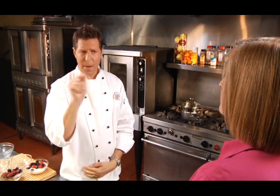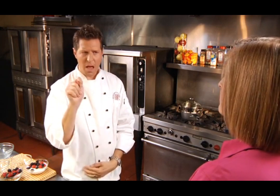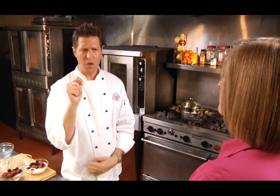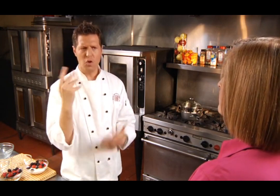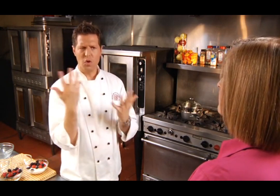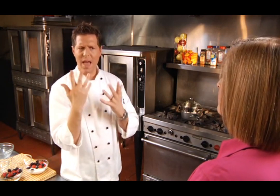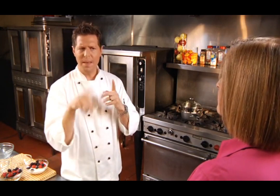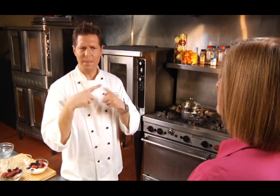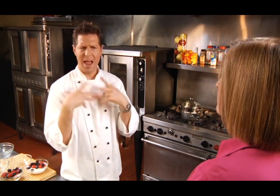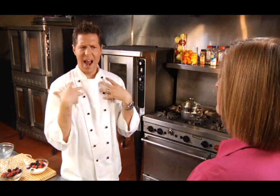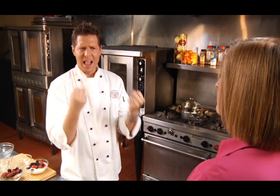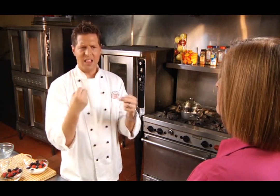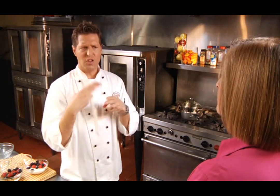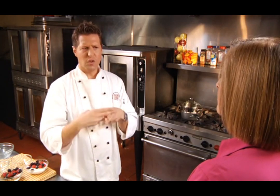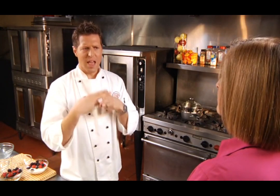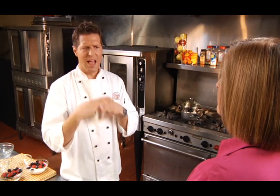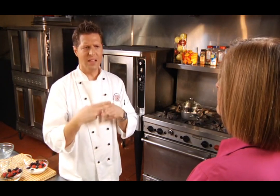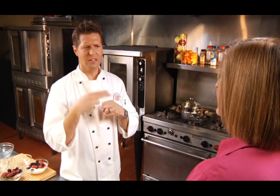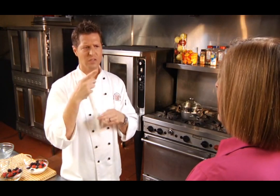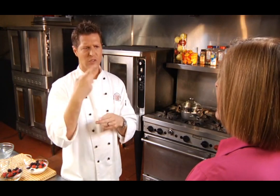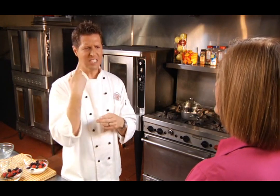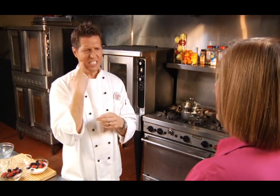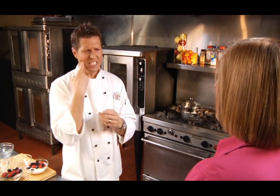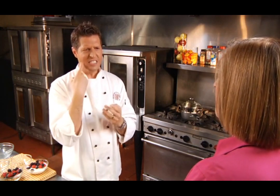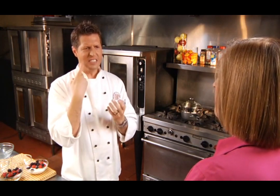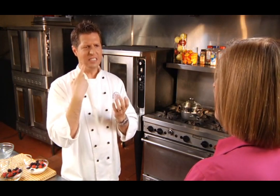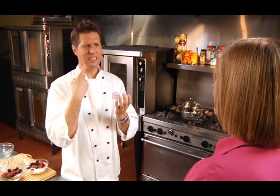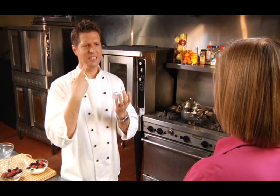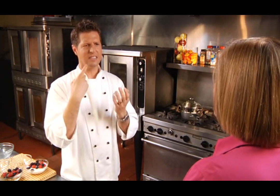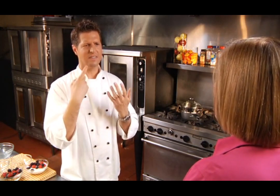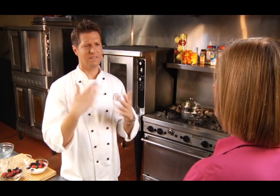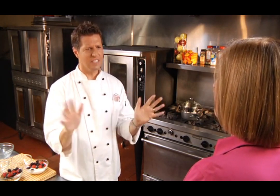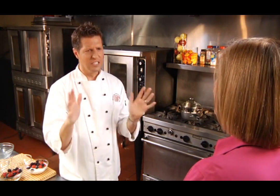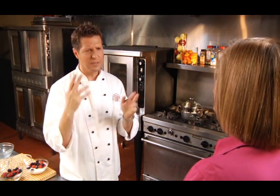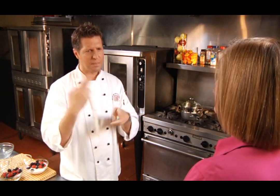But you also just mentioned something about maintaining a healthy weight.